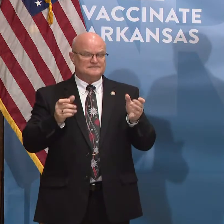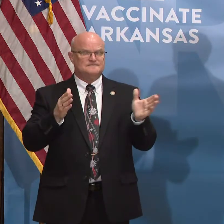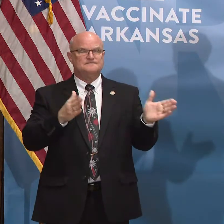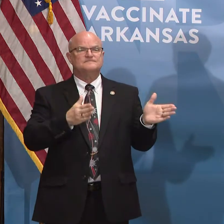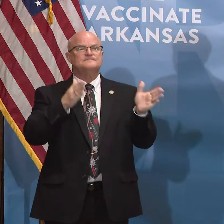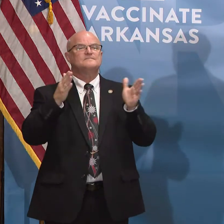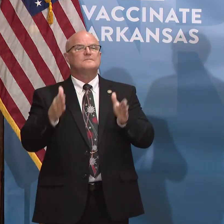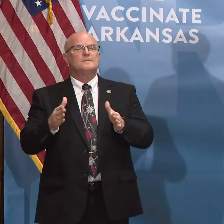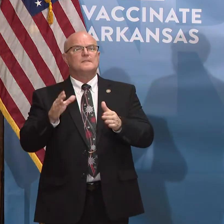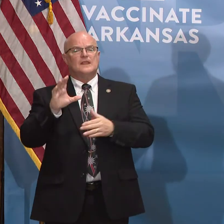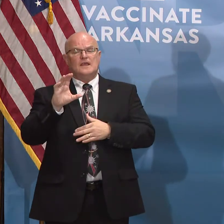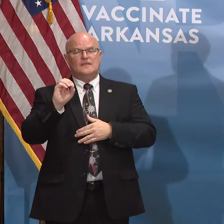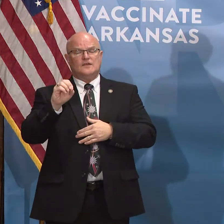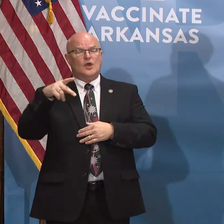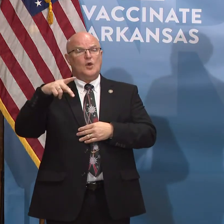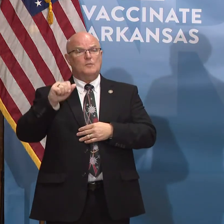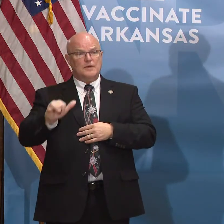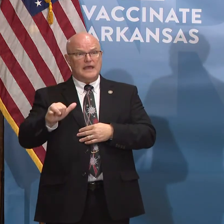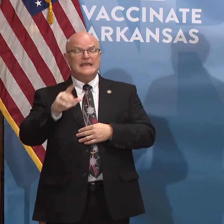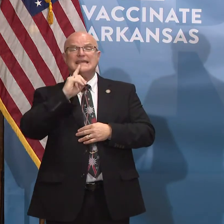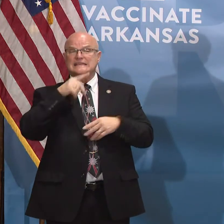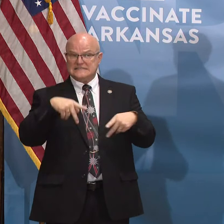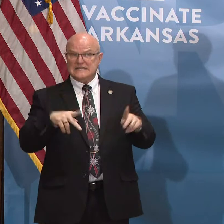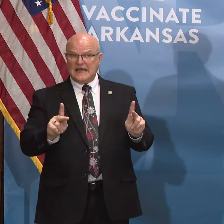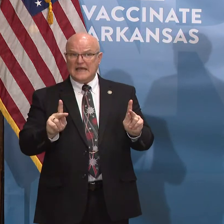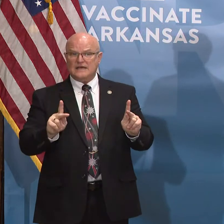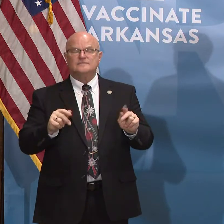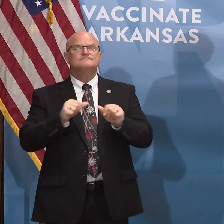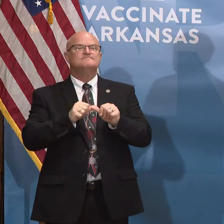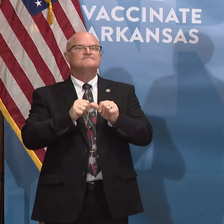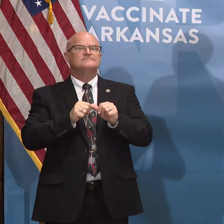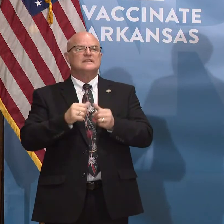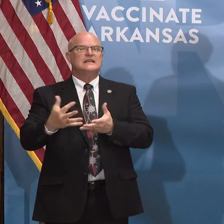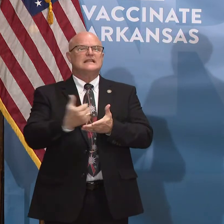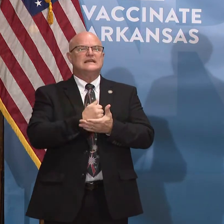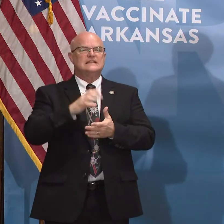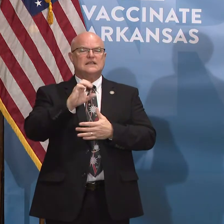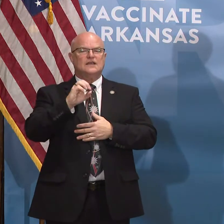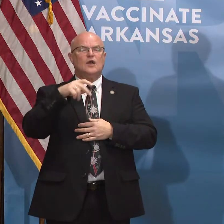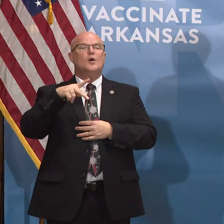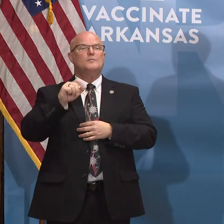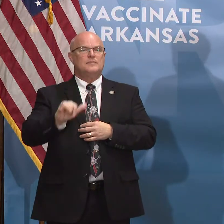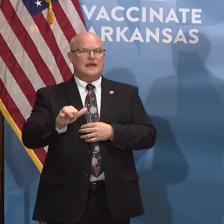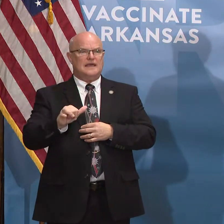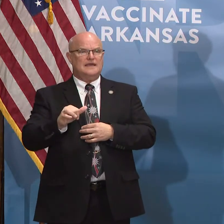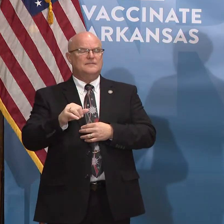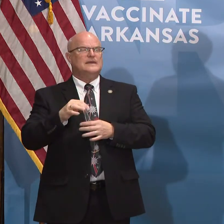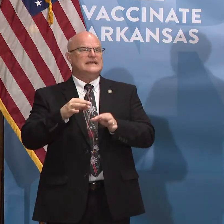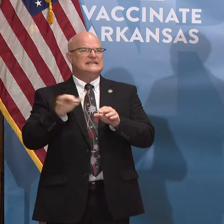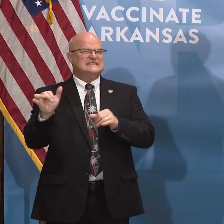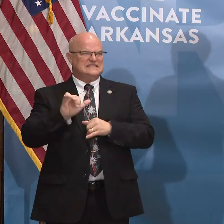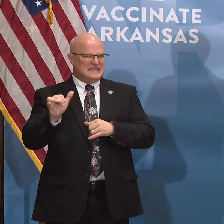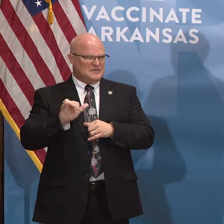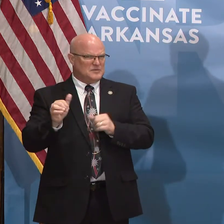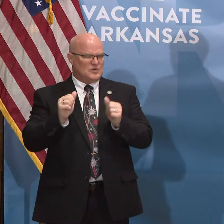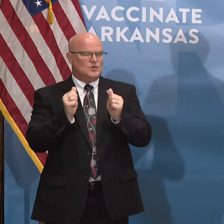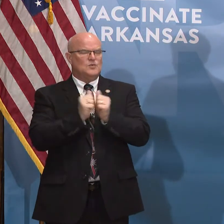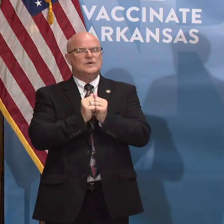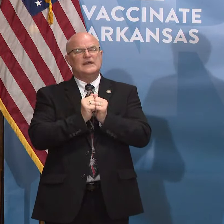The copay is allowed, and so we'll continue to collect a copay, making it very similar to